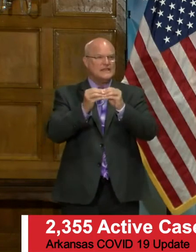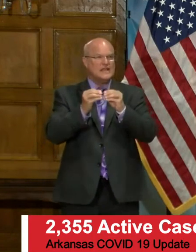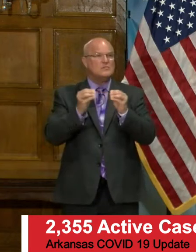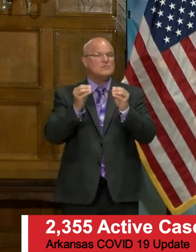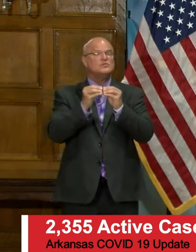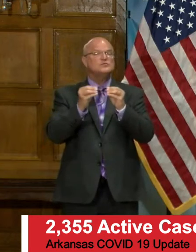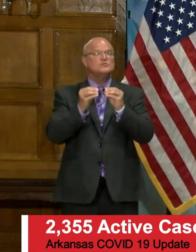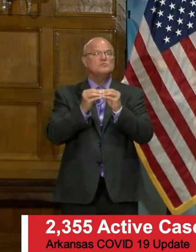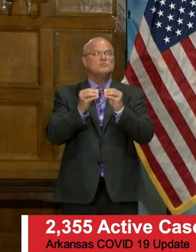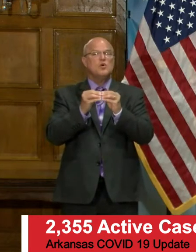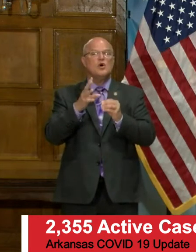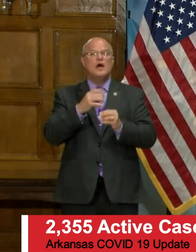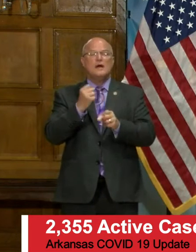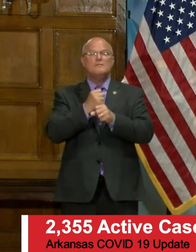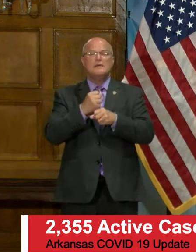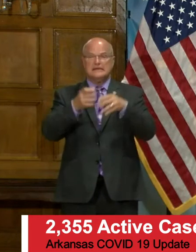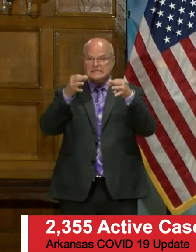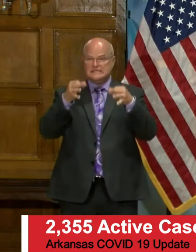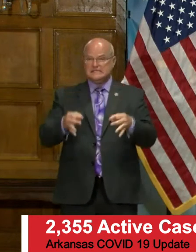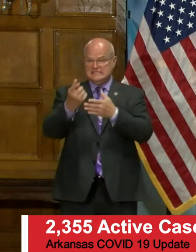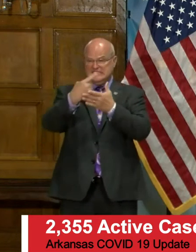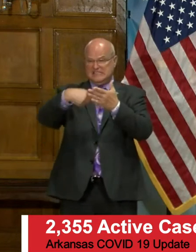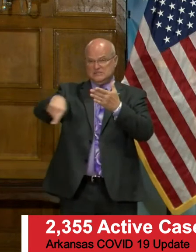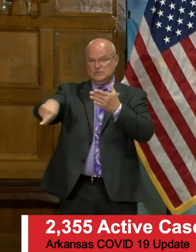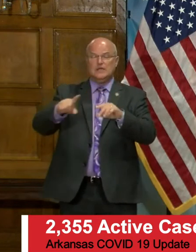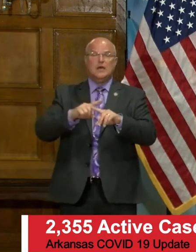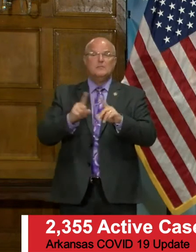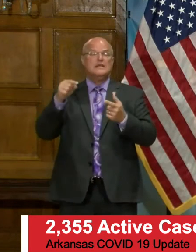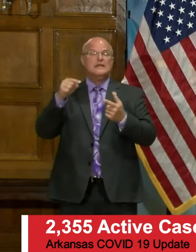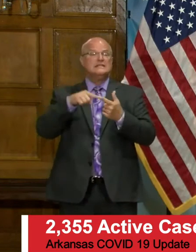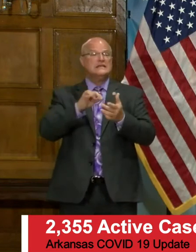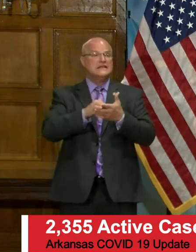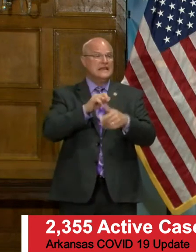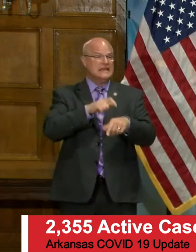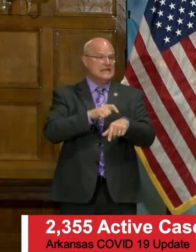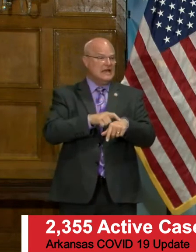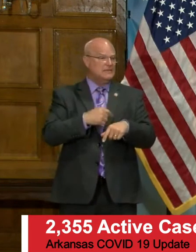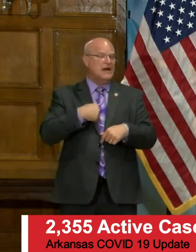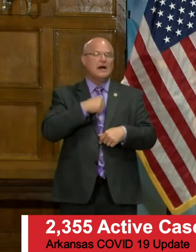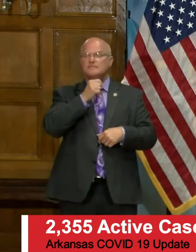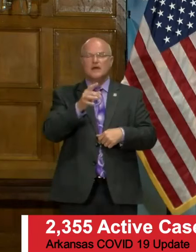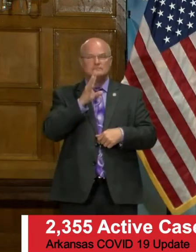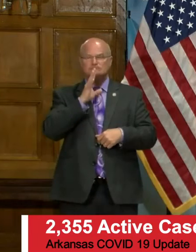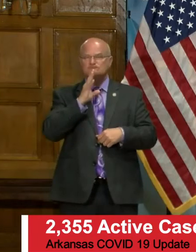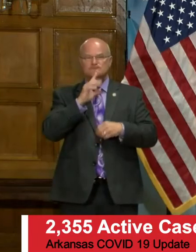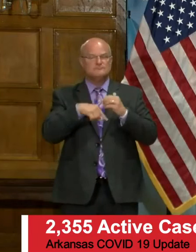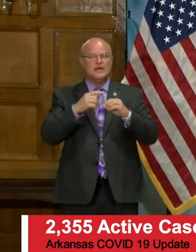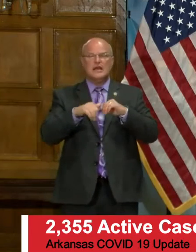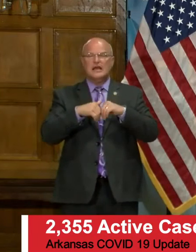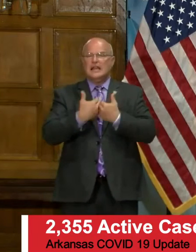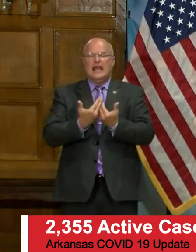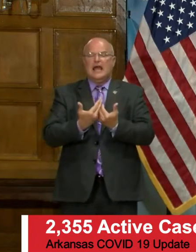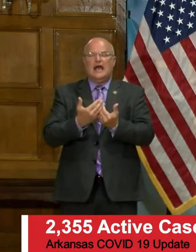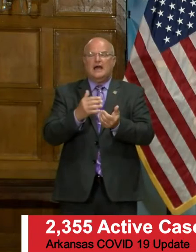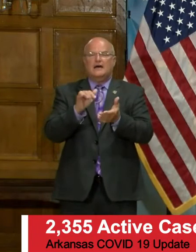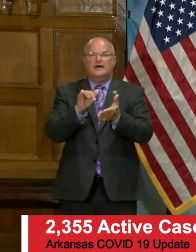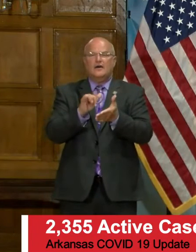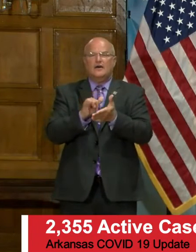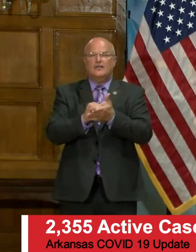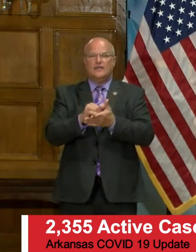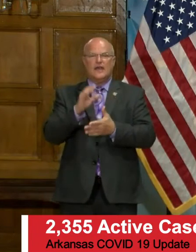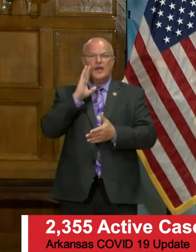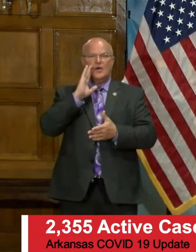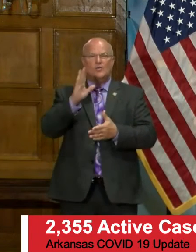numbers more, and we'll make a decision next week. But until then, I'm not going to speculate on how that